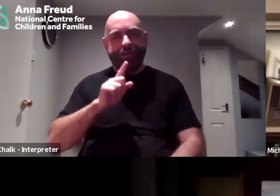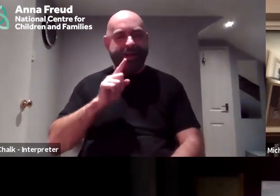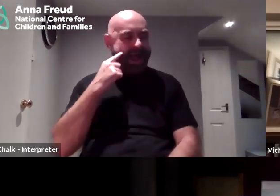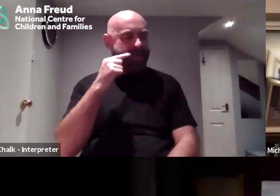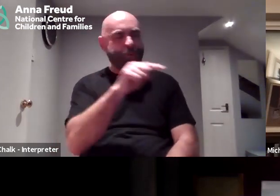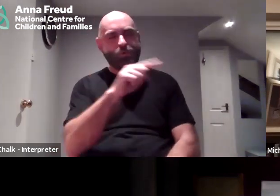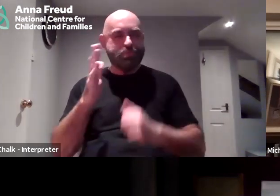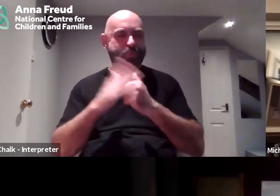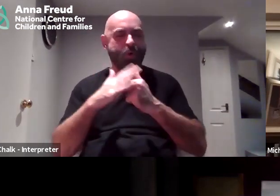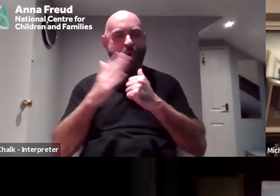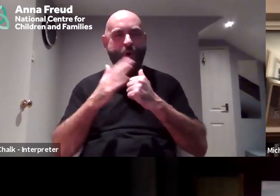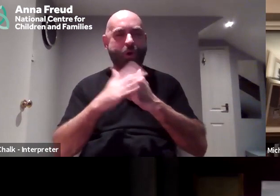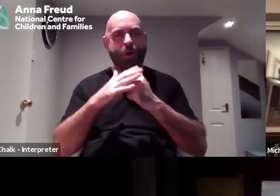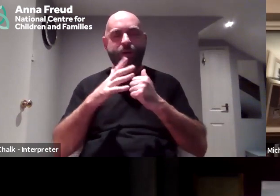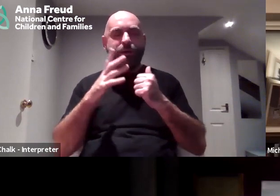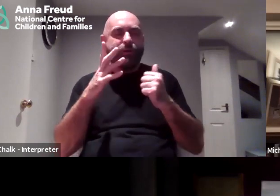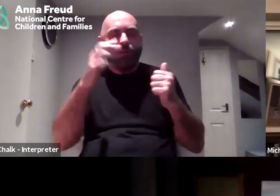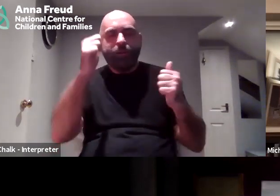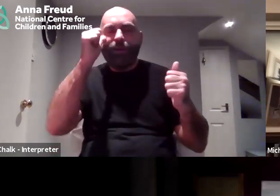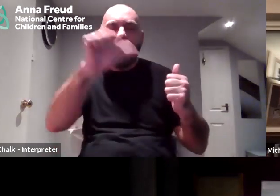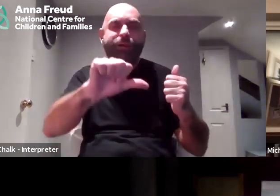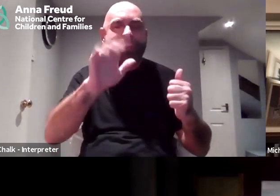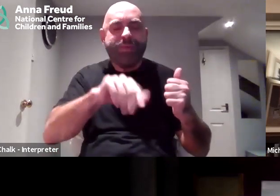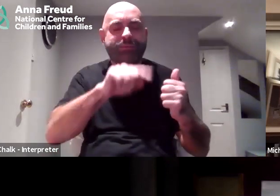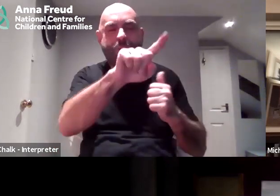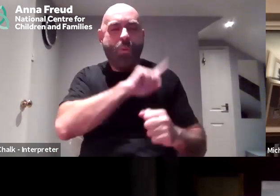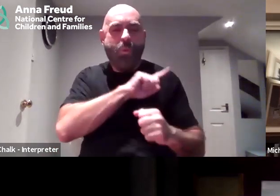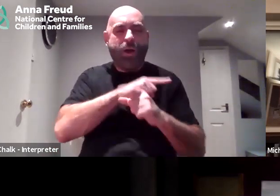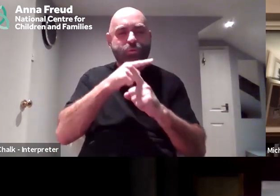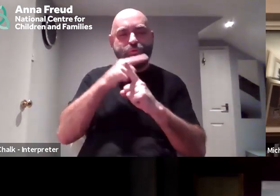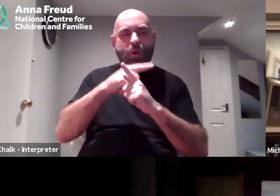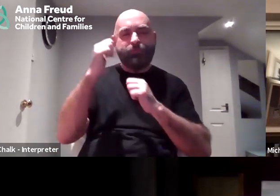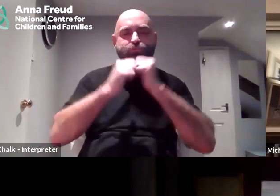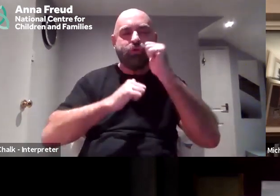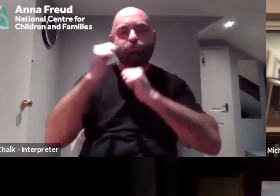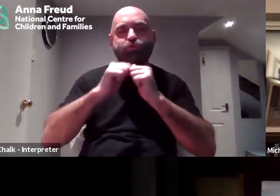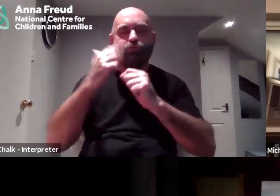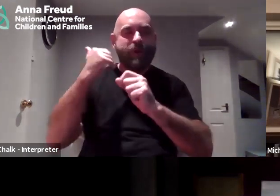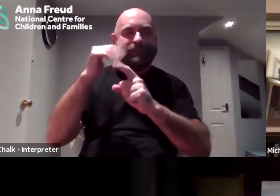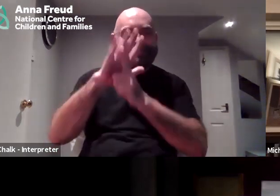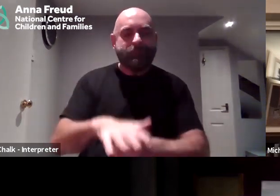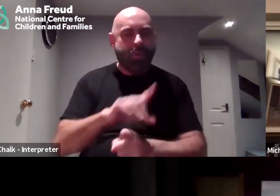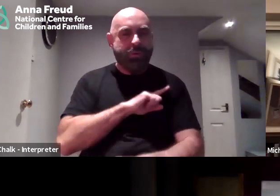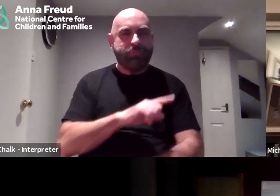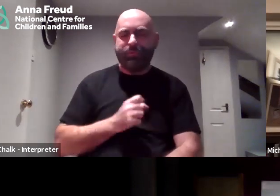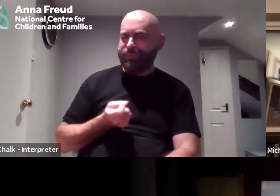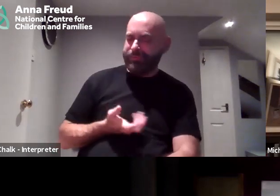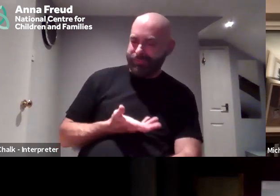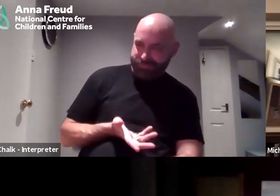were more nuanced and intelligent than that. Why are you talking about structural racism? And I